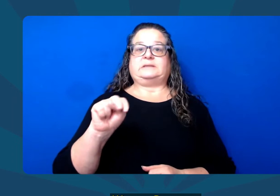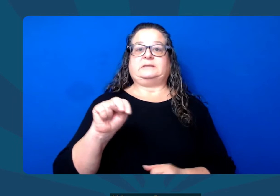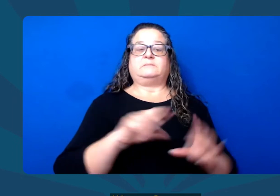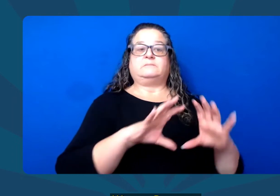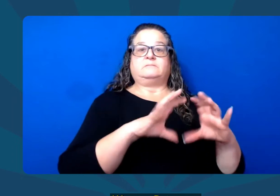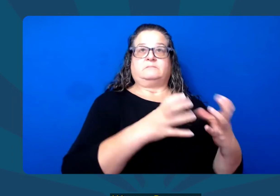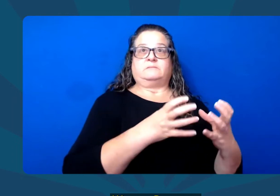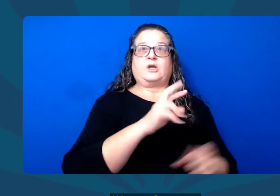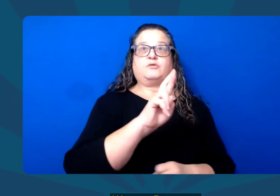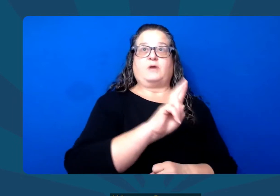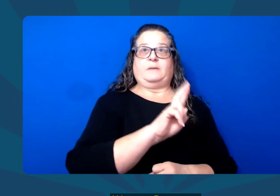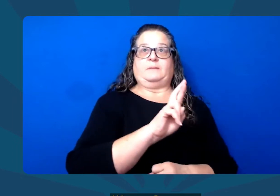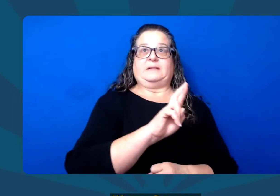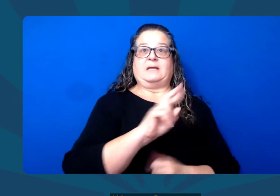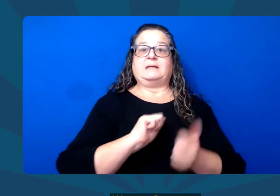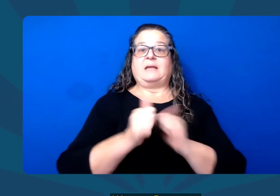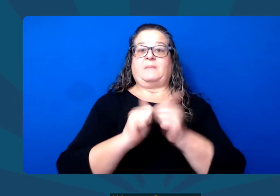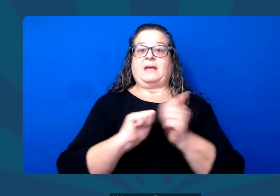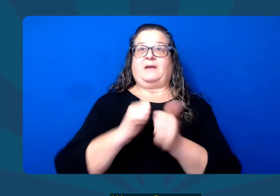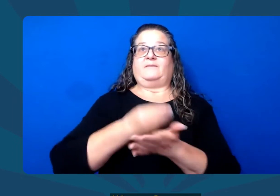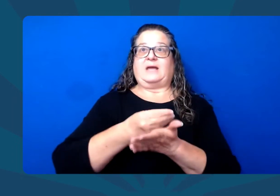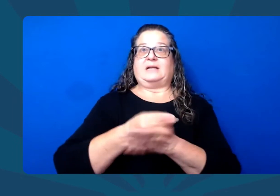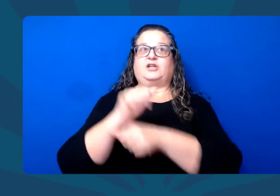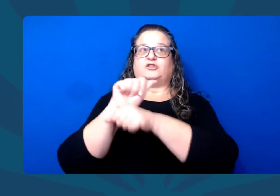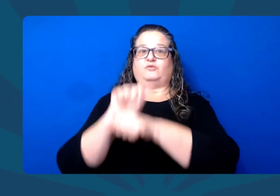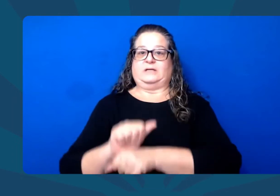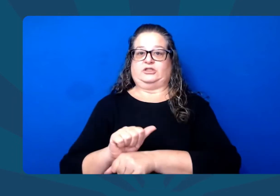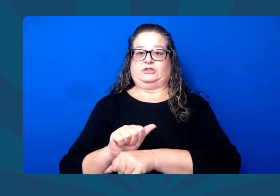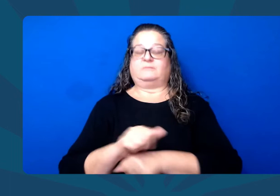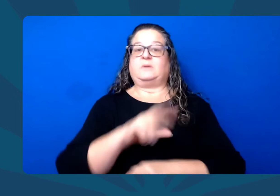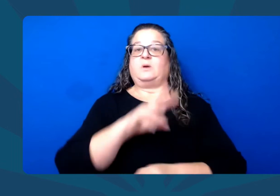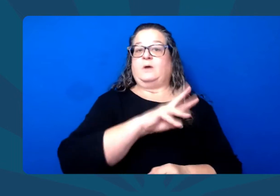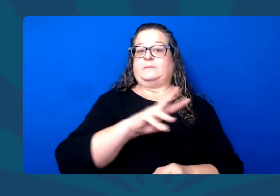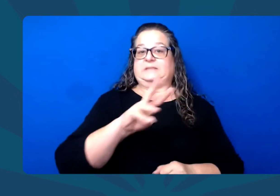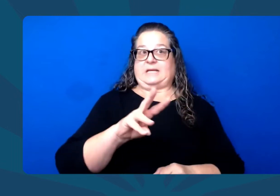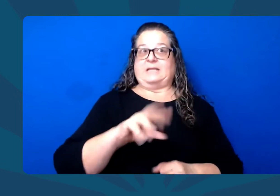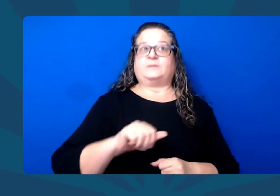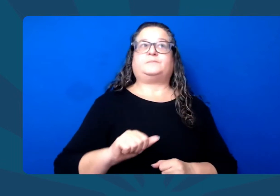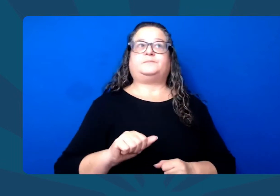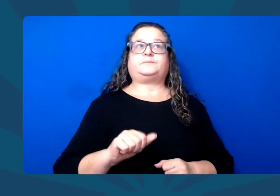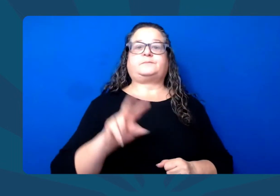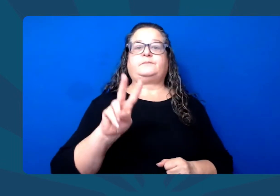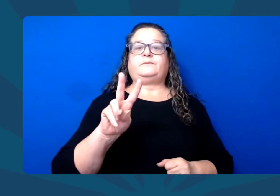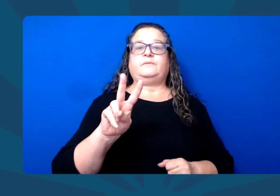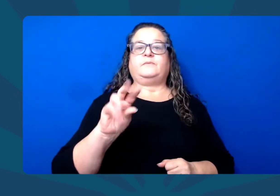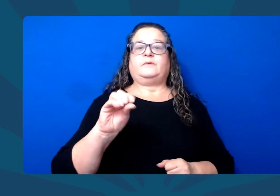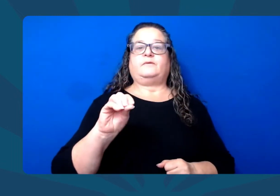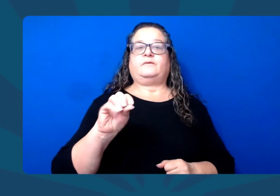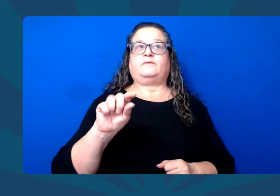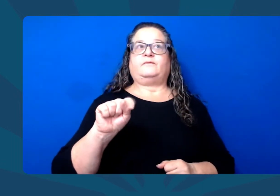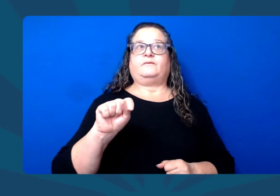Warren Peterson, Party Republican, campaign funding traditional.